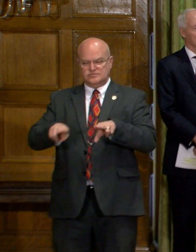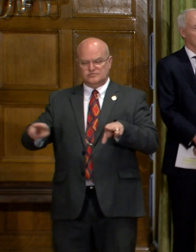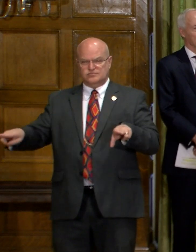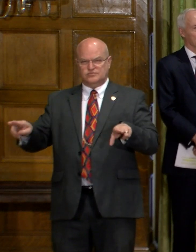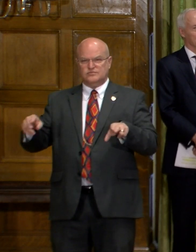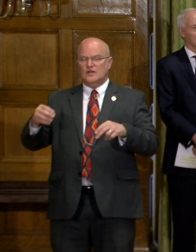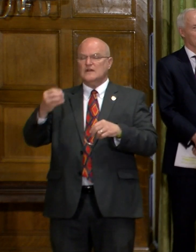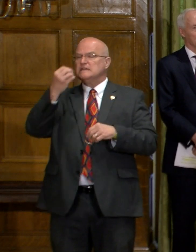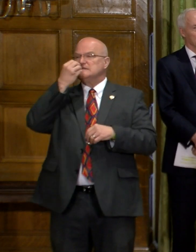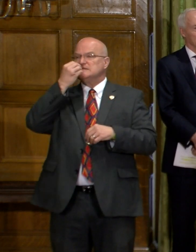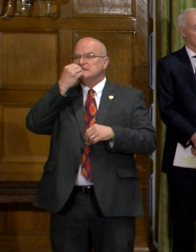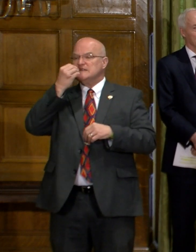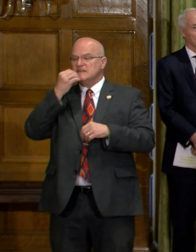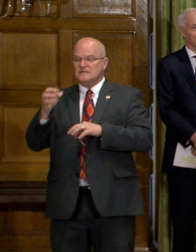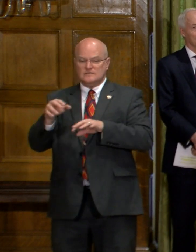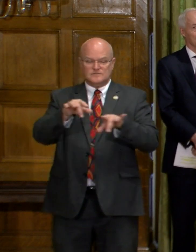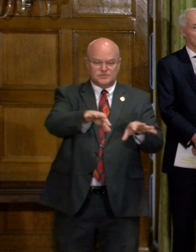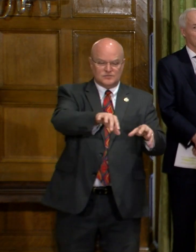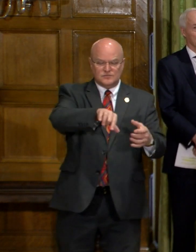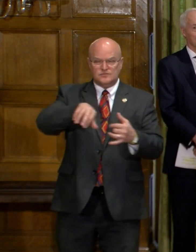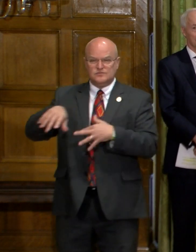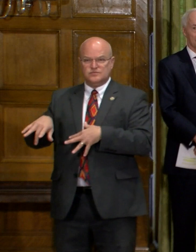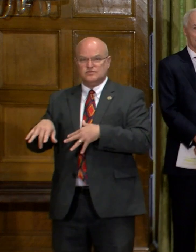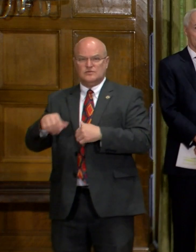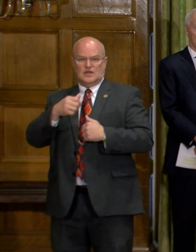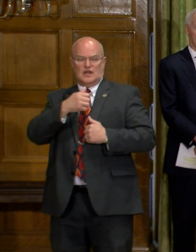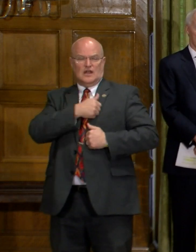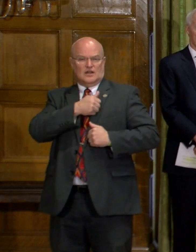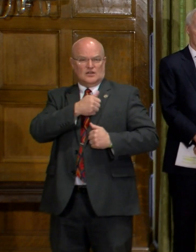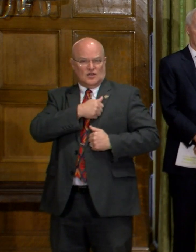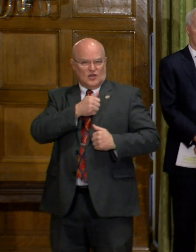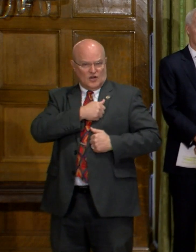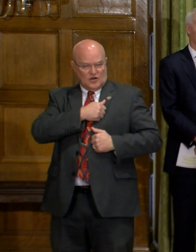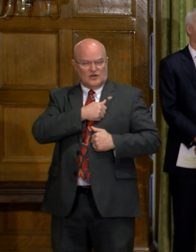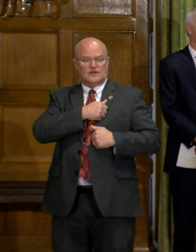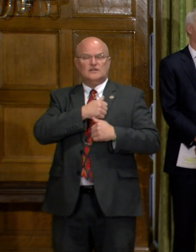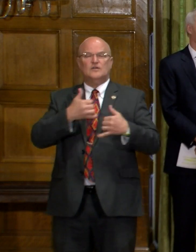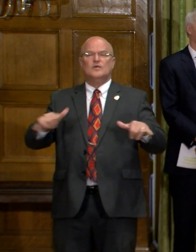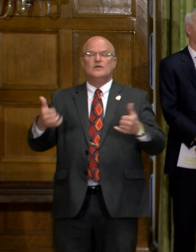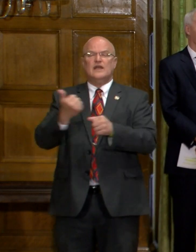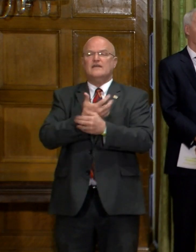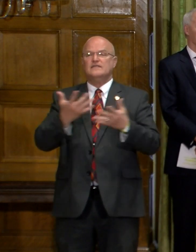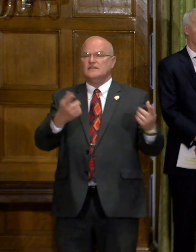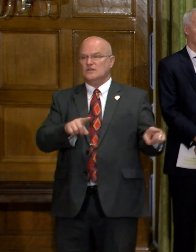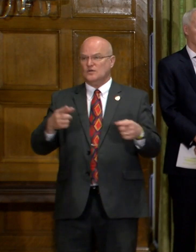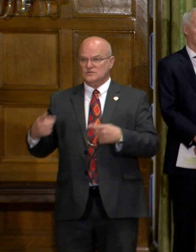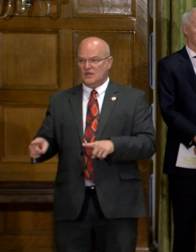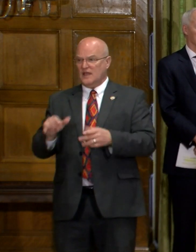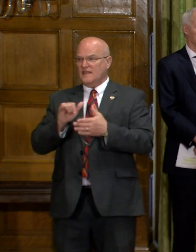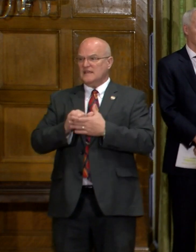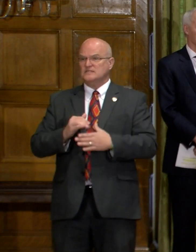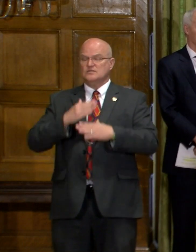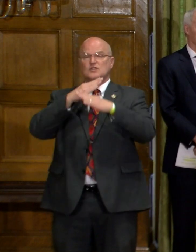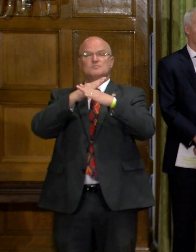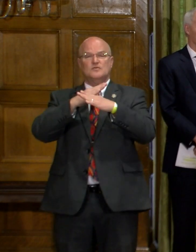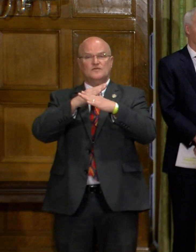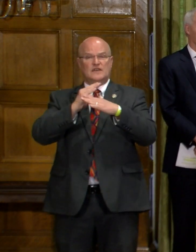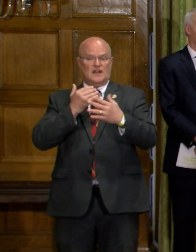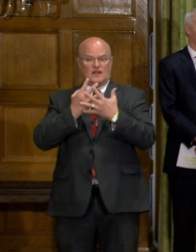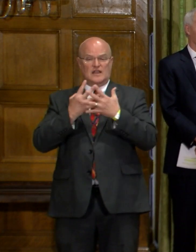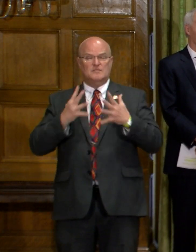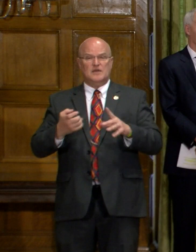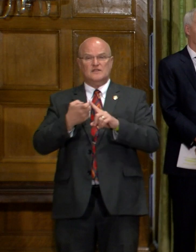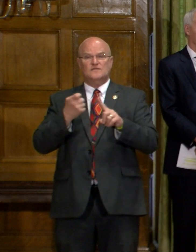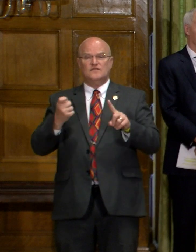that's for the dining hall facilities, that's for our yard call, our recreation, everything that goes on. That's just to prevent our